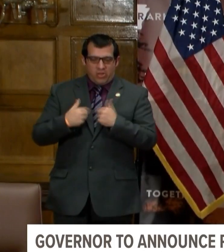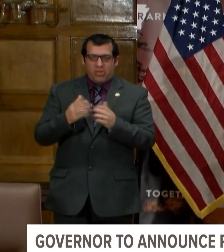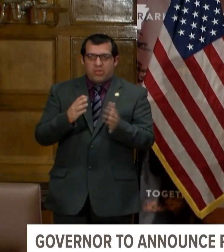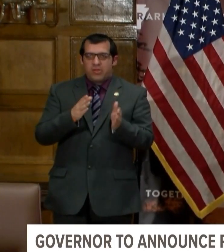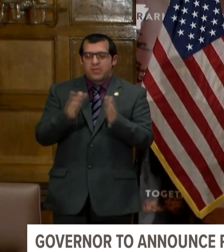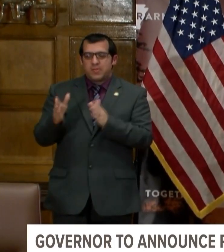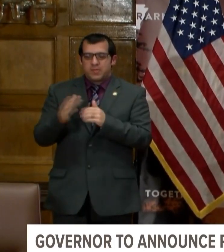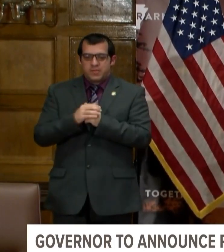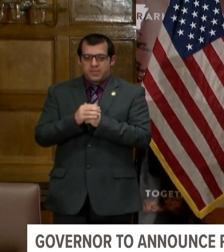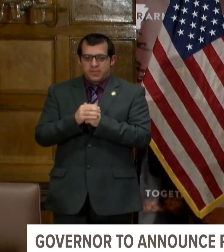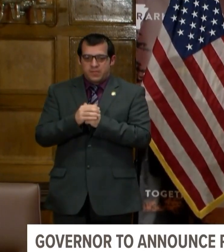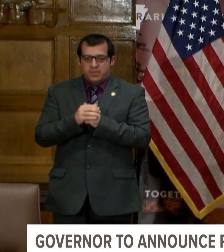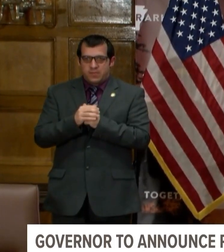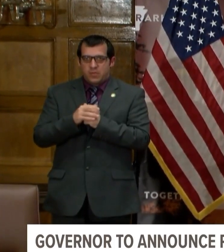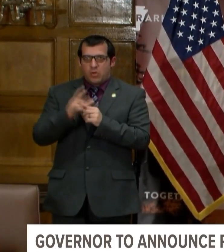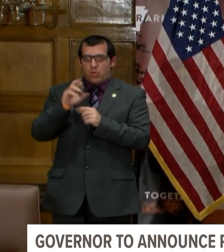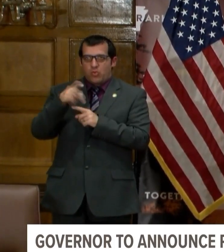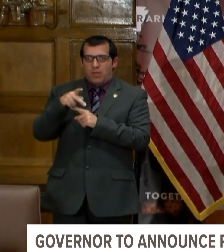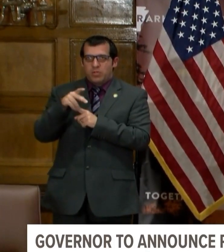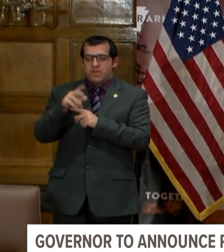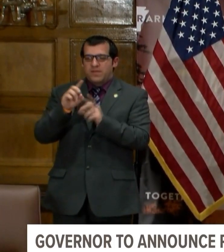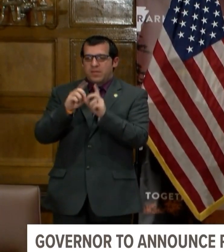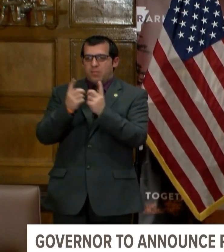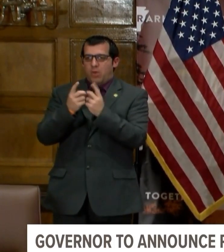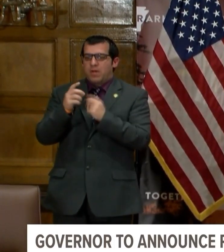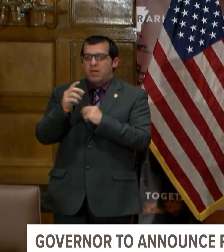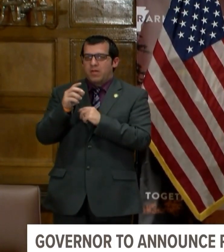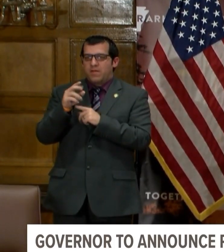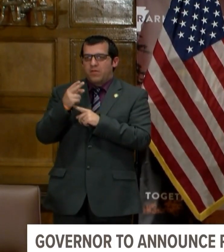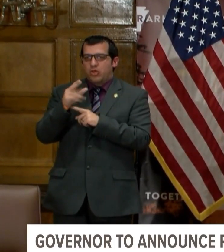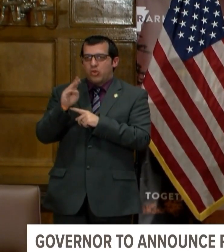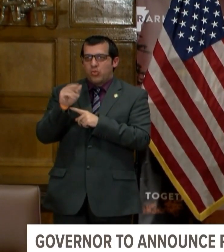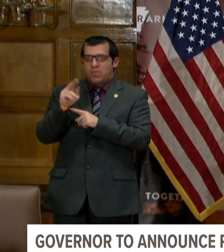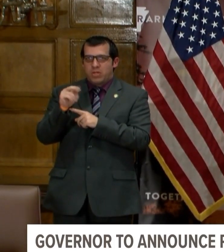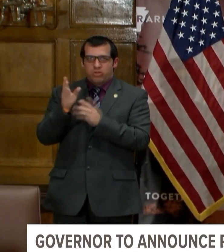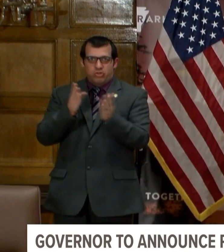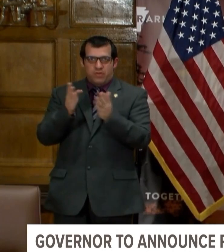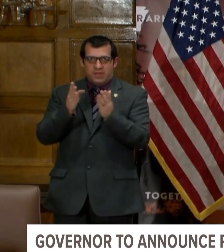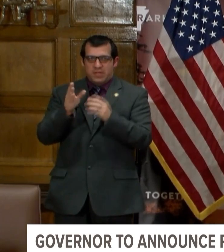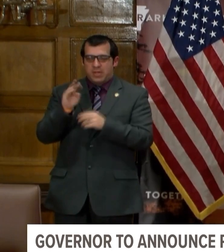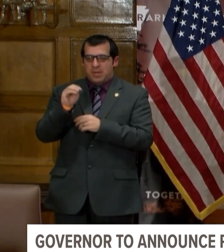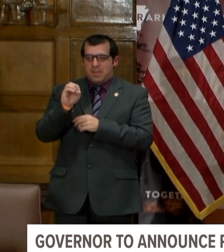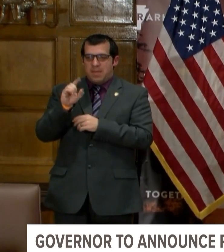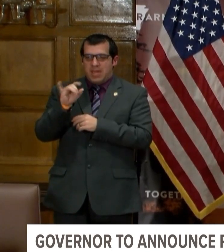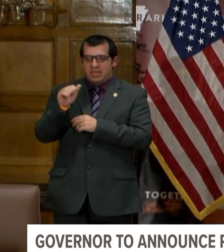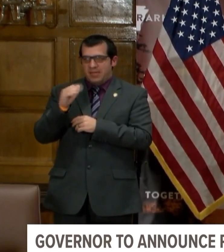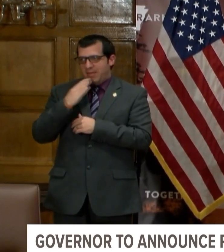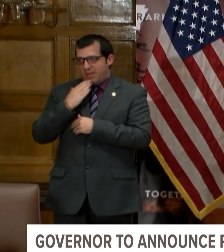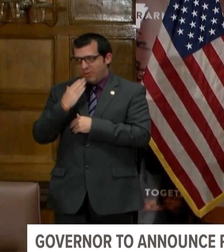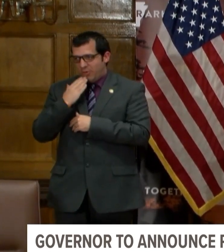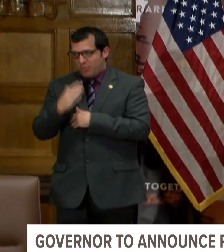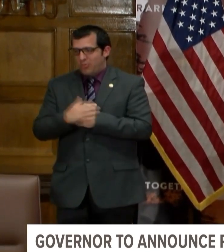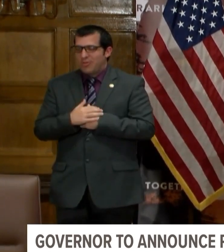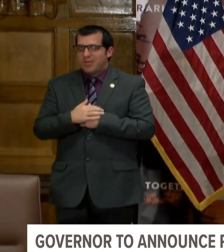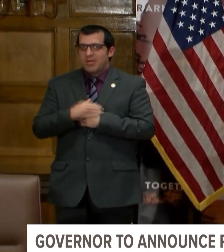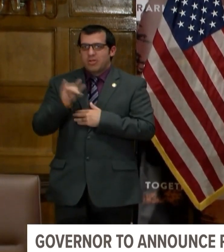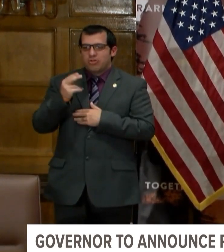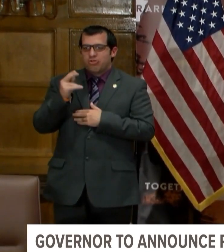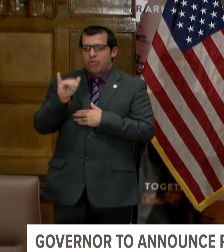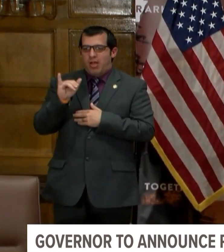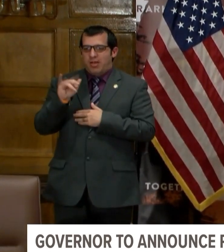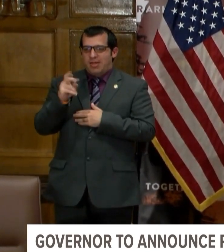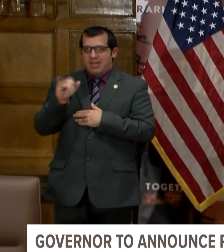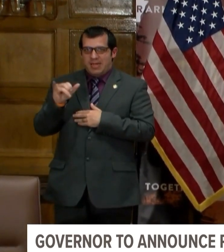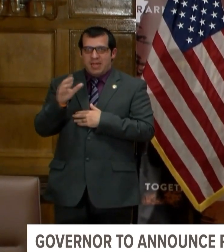have representative of the Department of Human Services, Melissa, thank you, Johnny